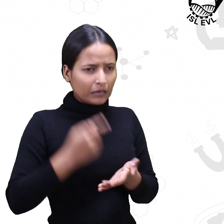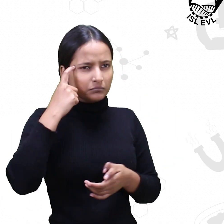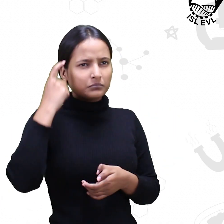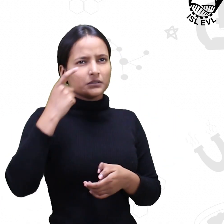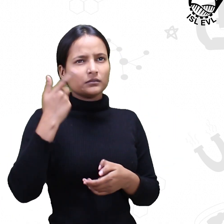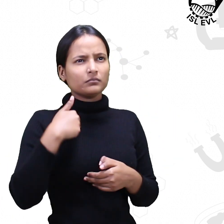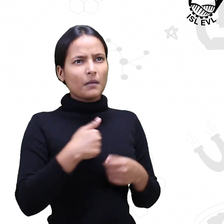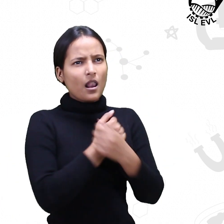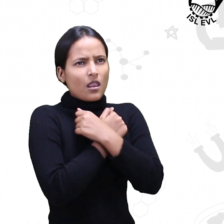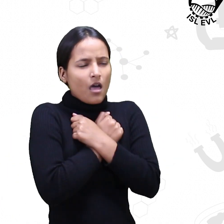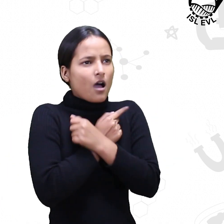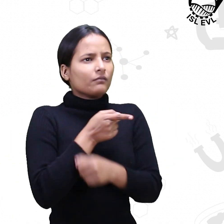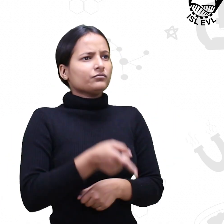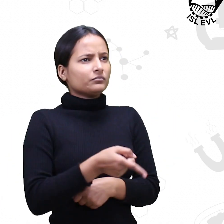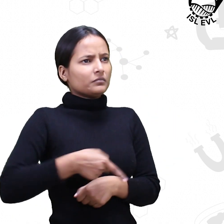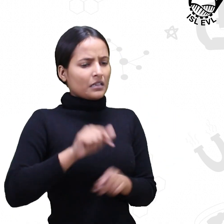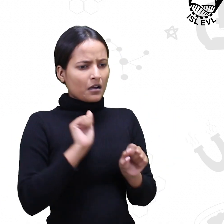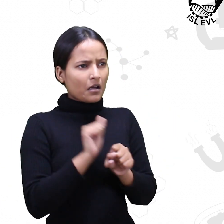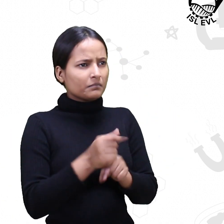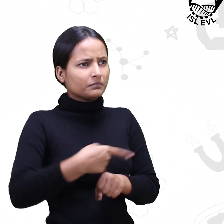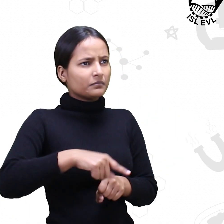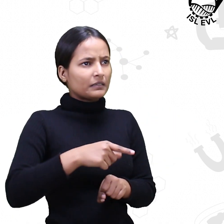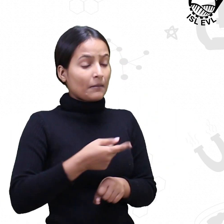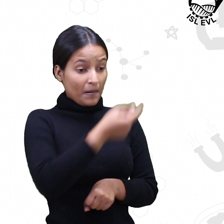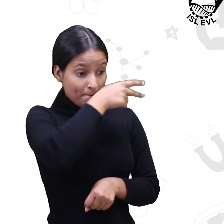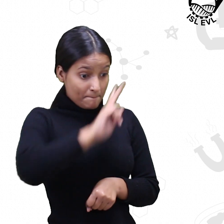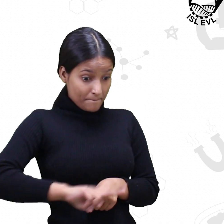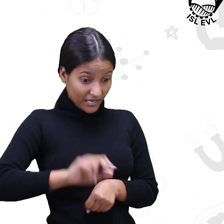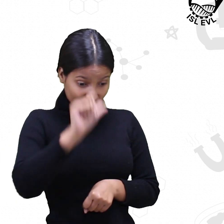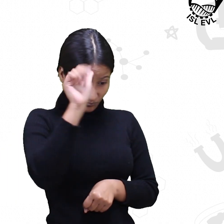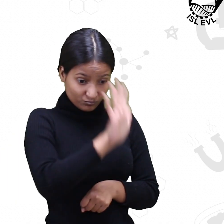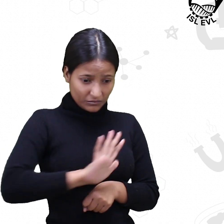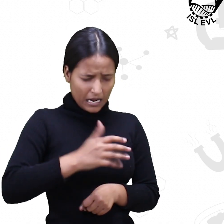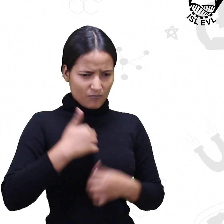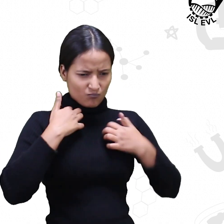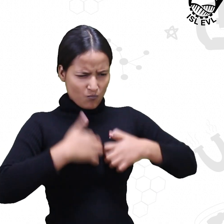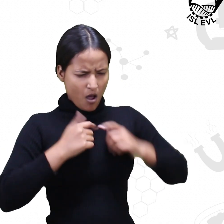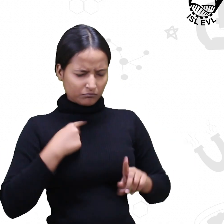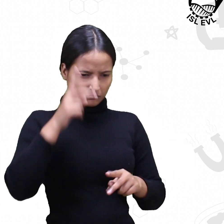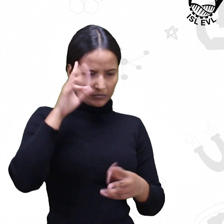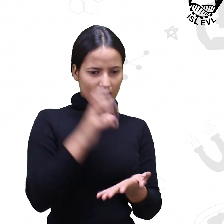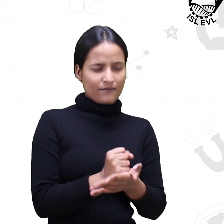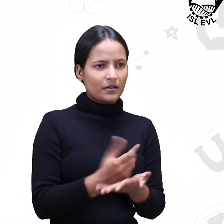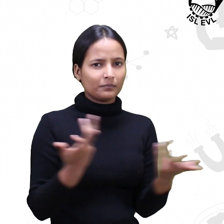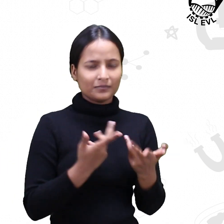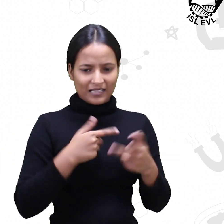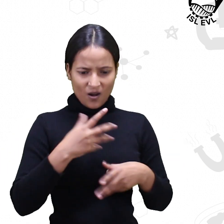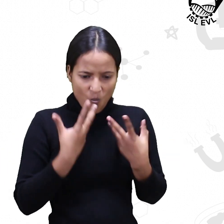research during this time. I also returned to India, which was a very deep commitment and motivation